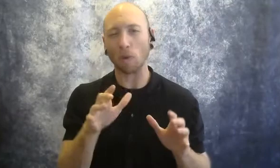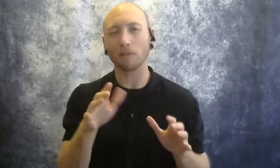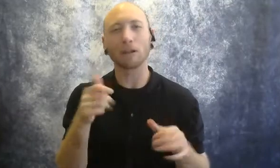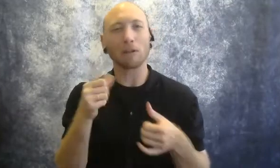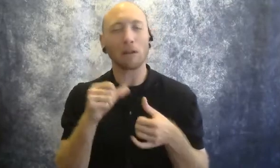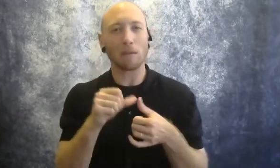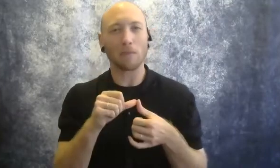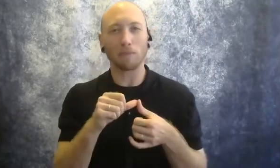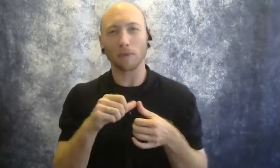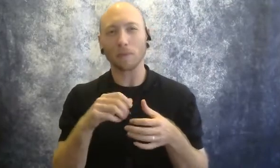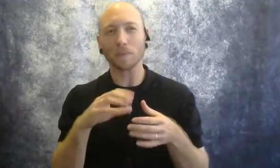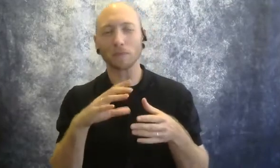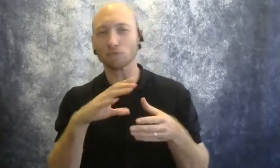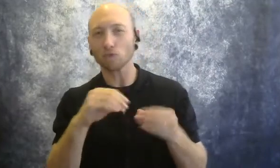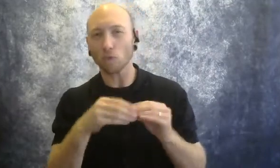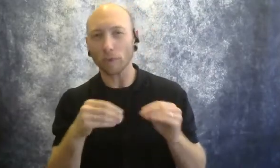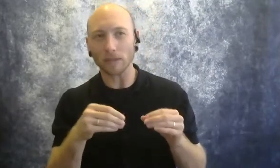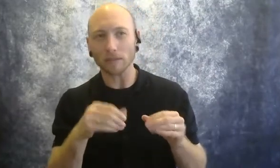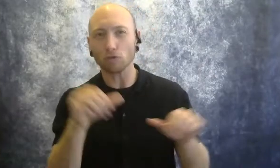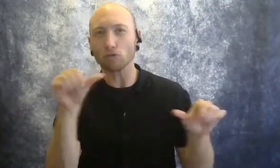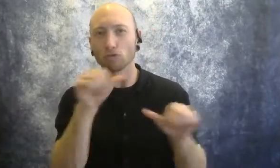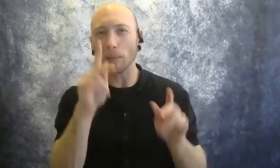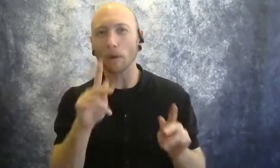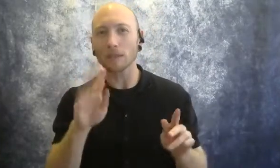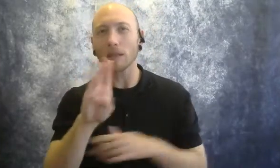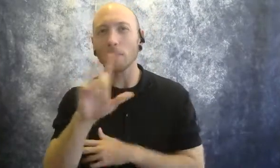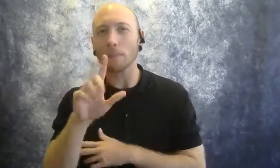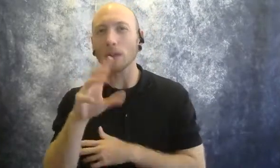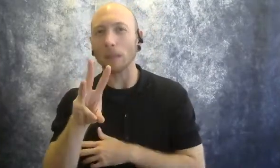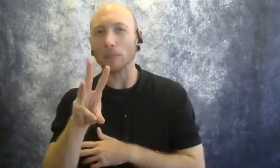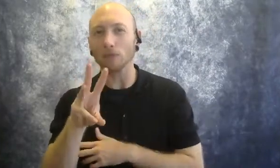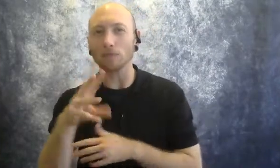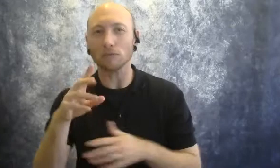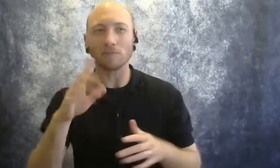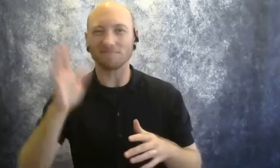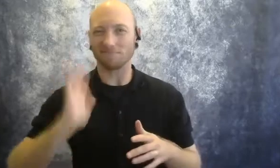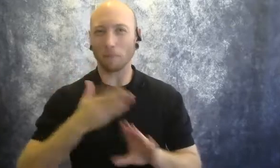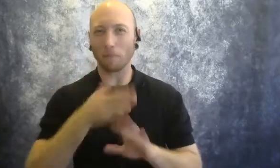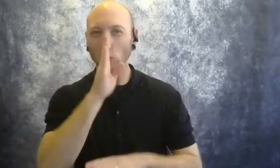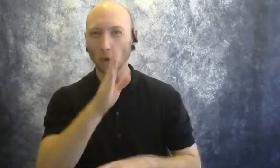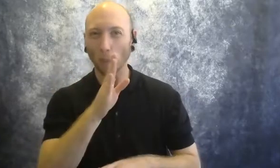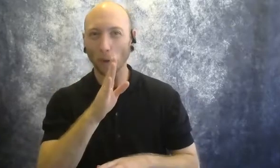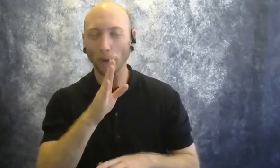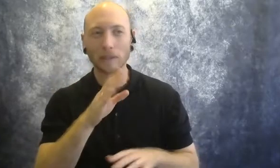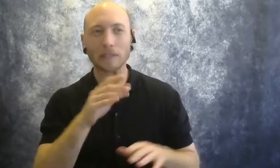about the drunk by the River Thames. And he tells the story